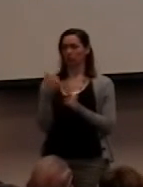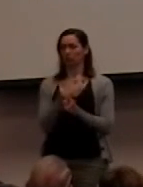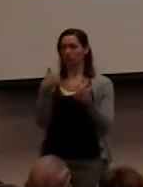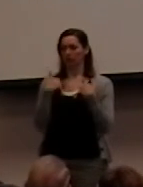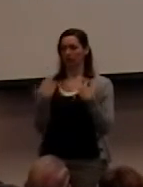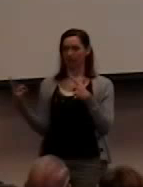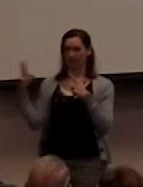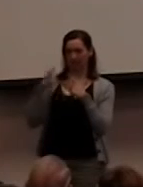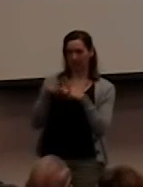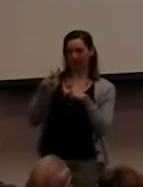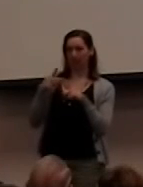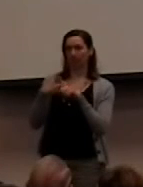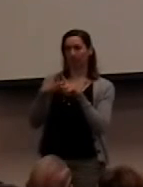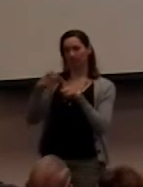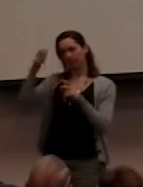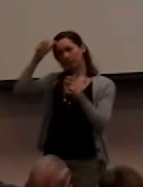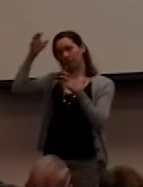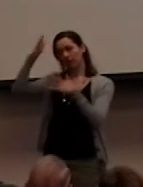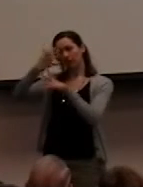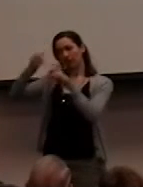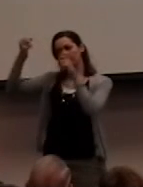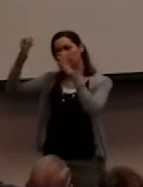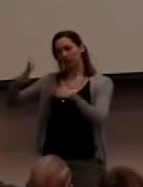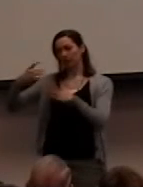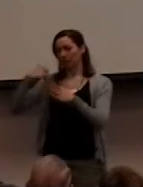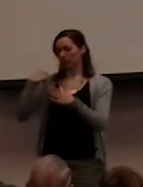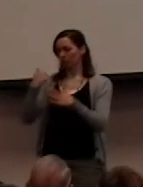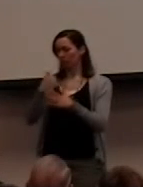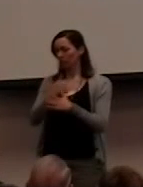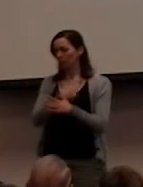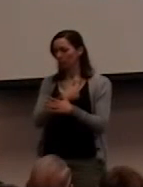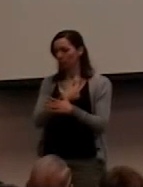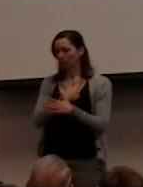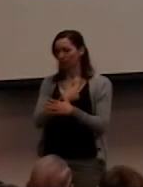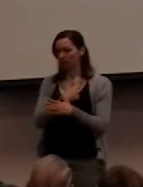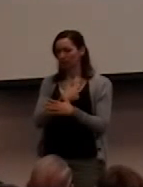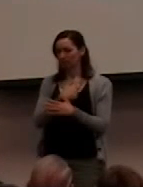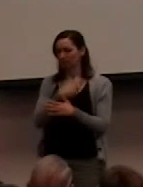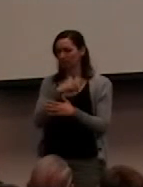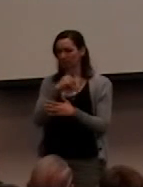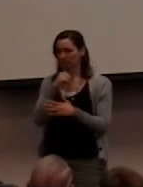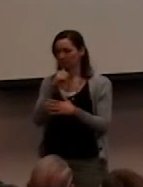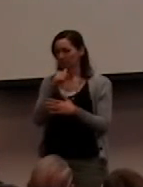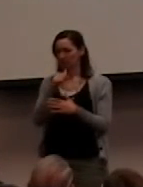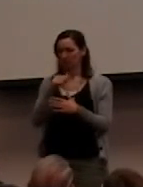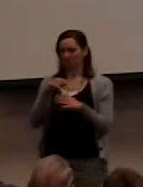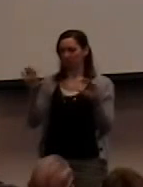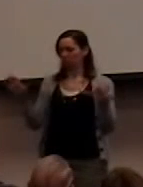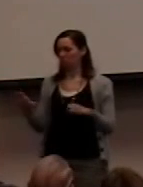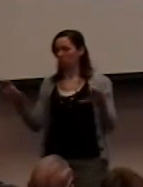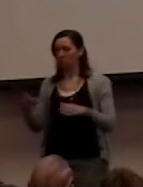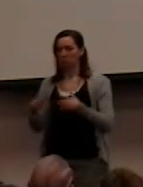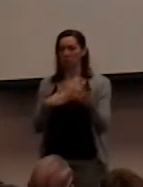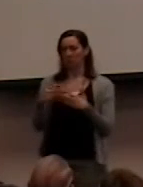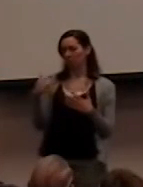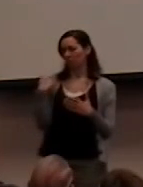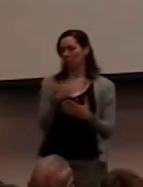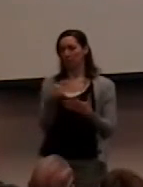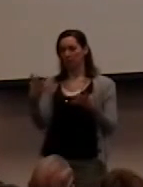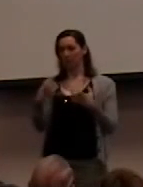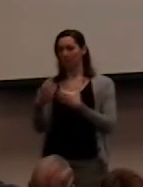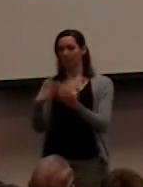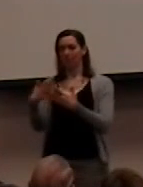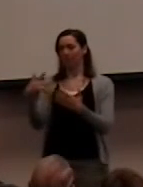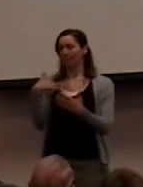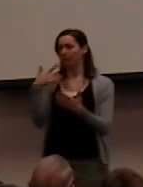our Father and our Savior. We're not to self-initiate a bunch of stuff just because it feels good to us. We